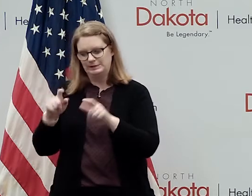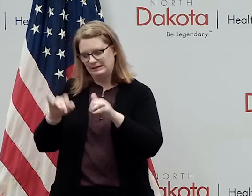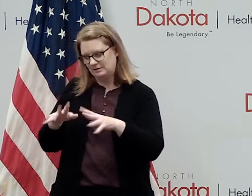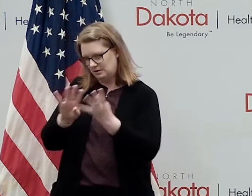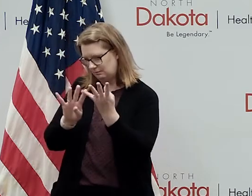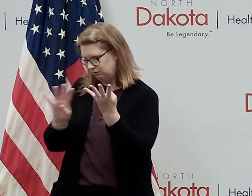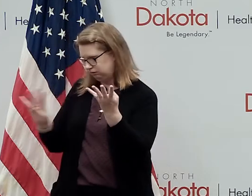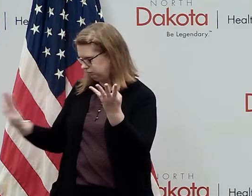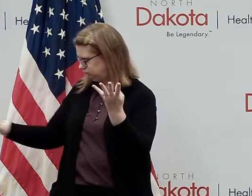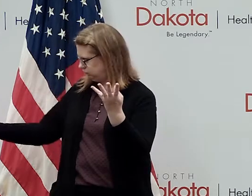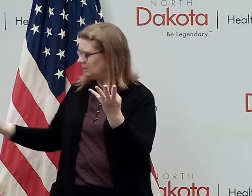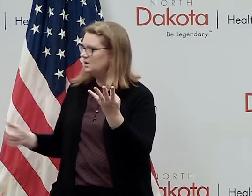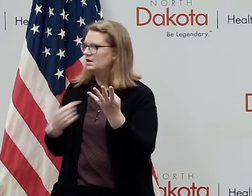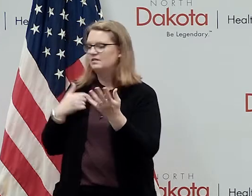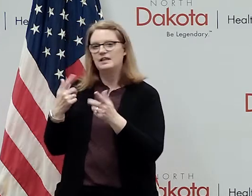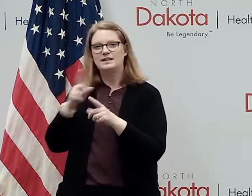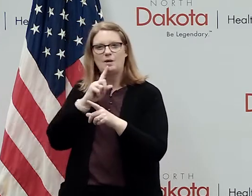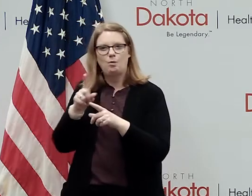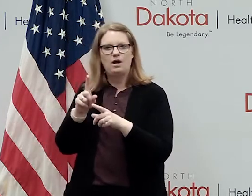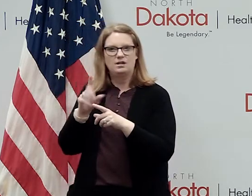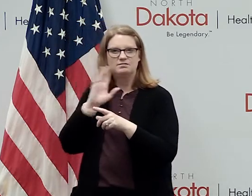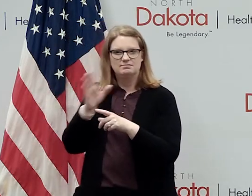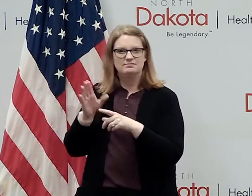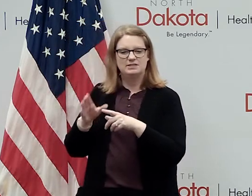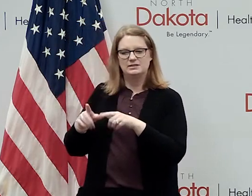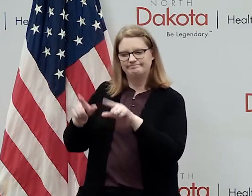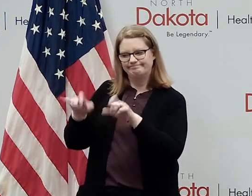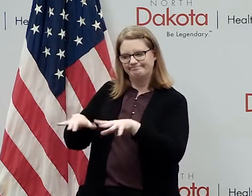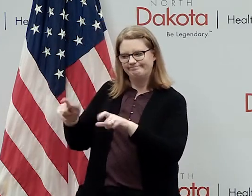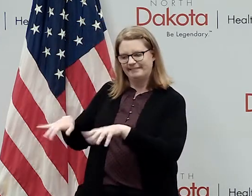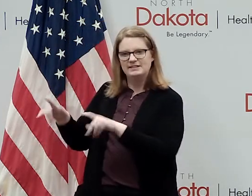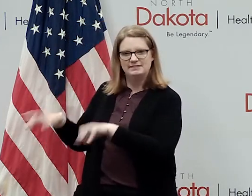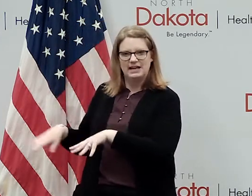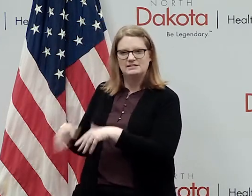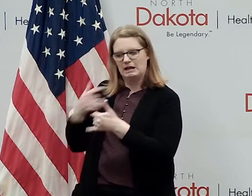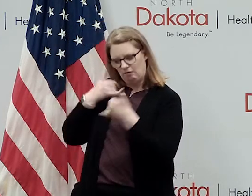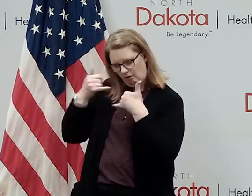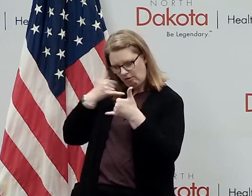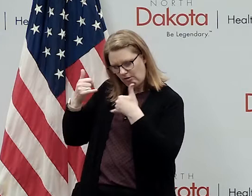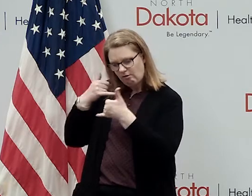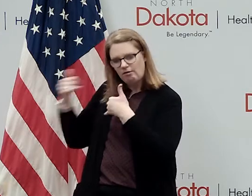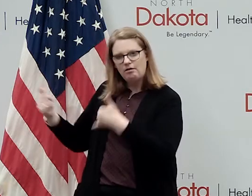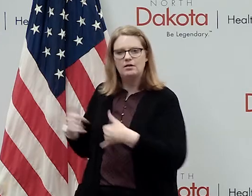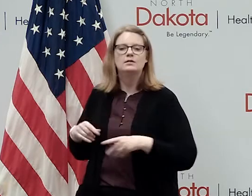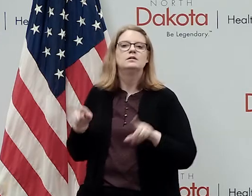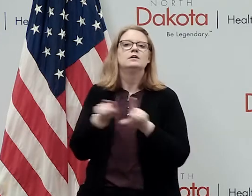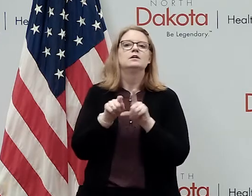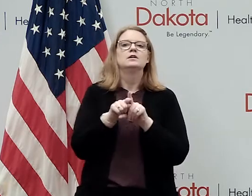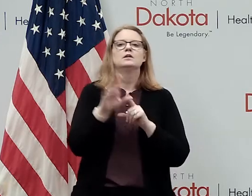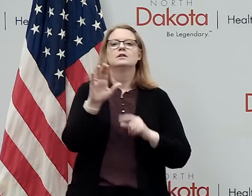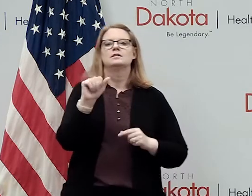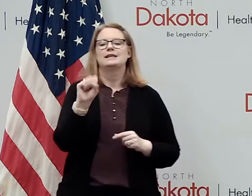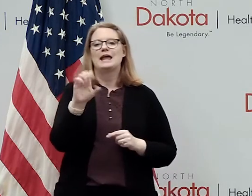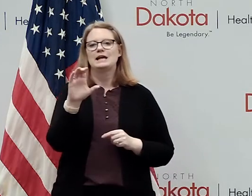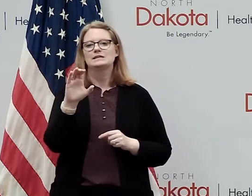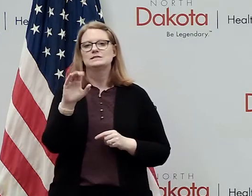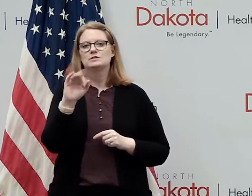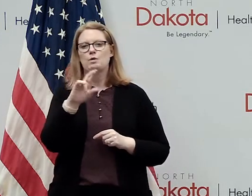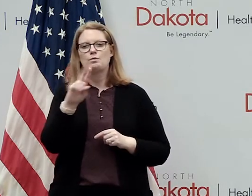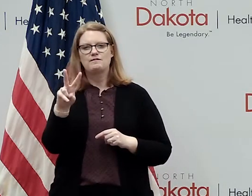for that. Another thing I want to share my thanks and gratitude for the Cass County, the Cass Clay or Red River